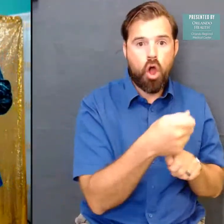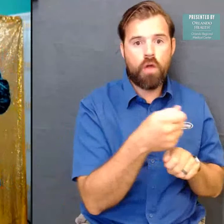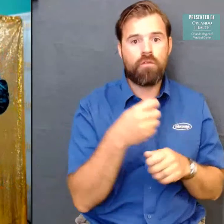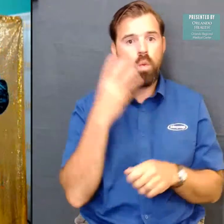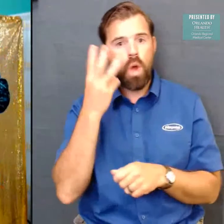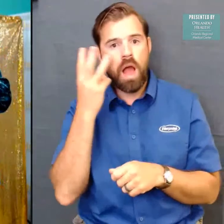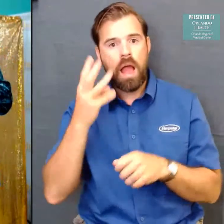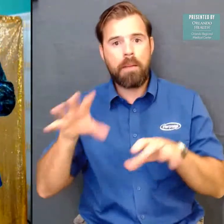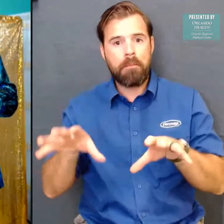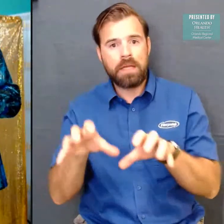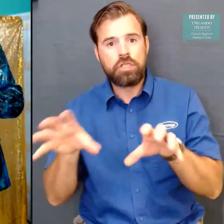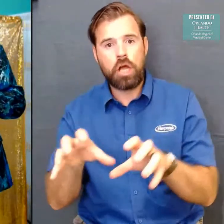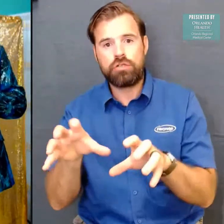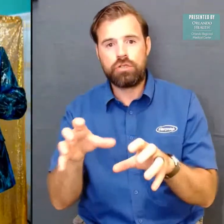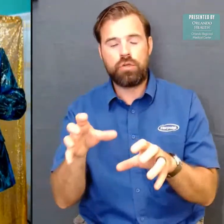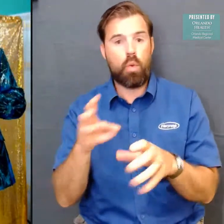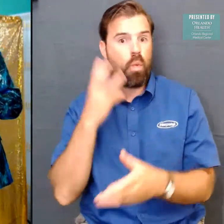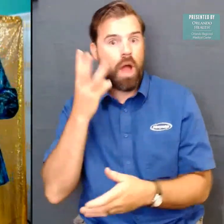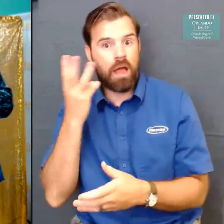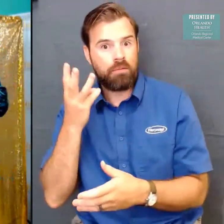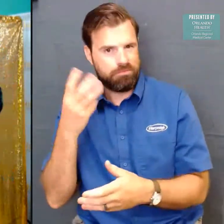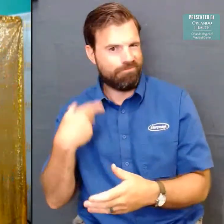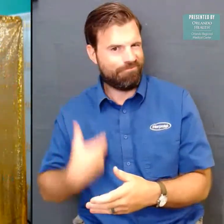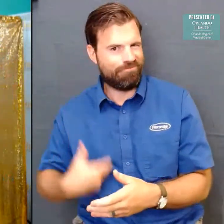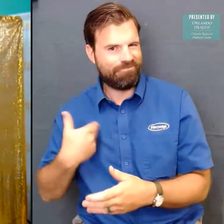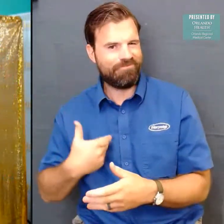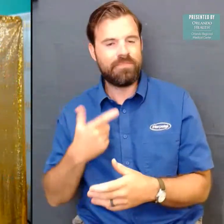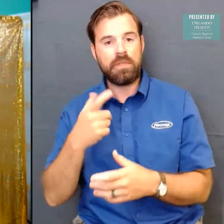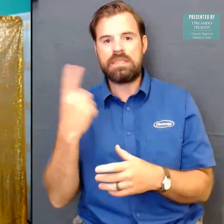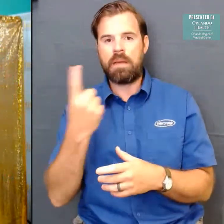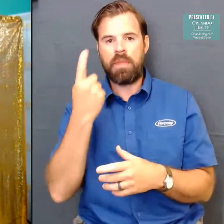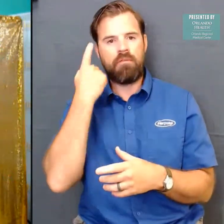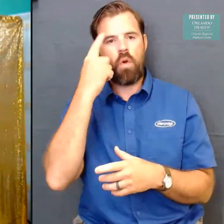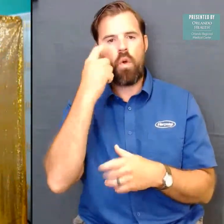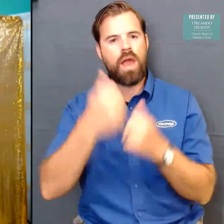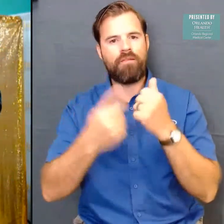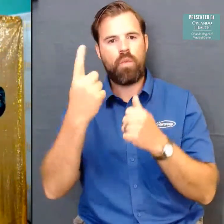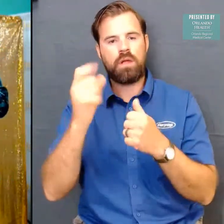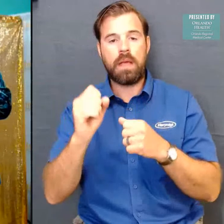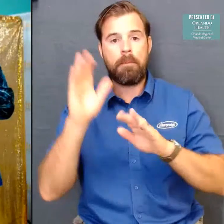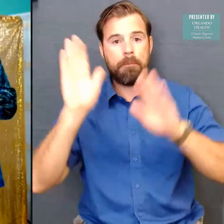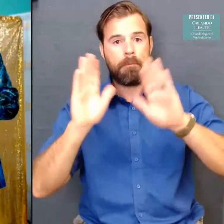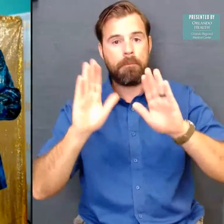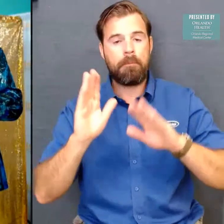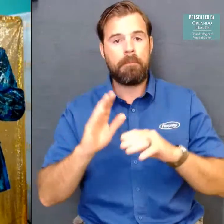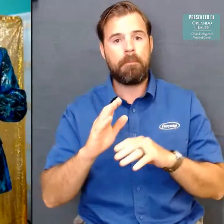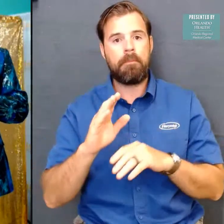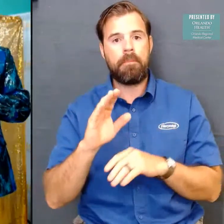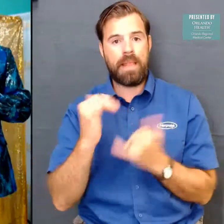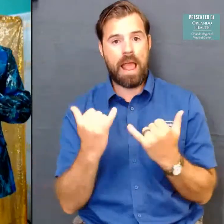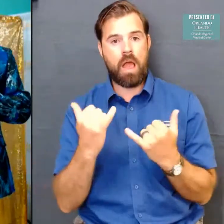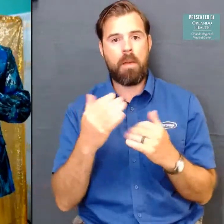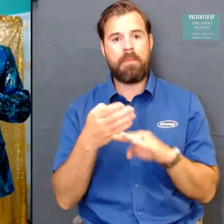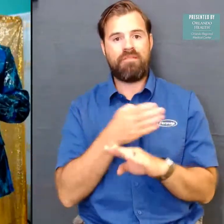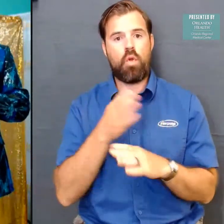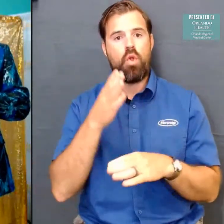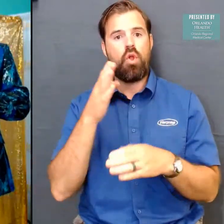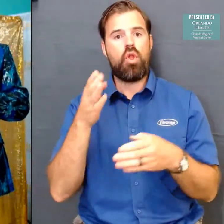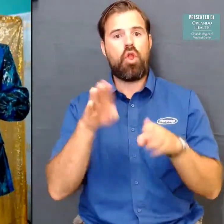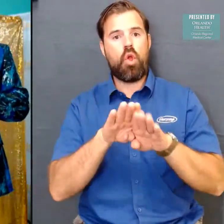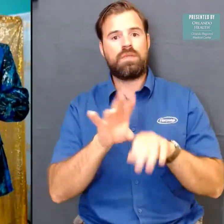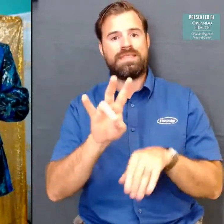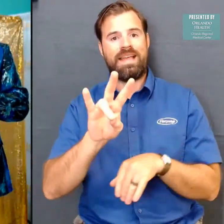wine, massages, or more wine, that's me, there is something for everyone. Place your bids now before auction closes at